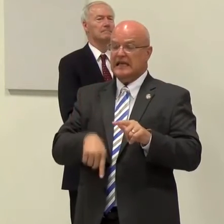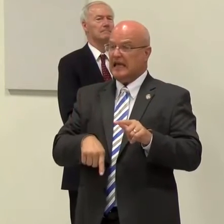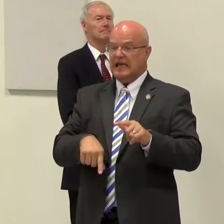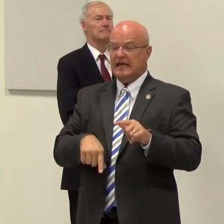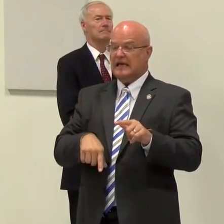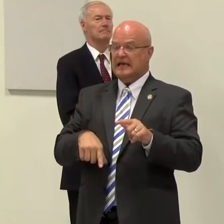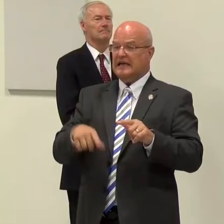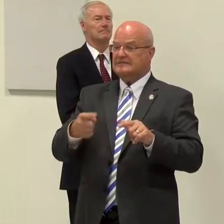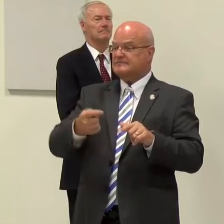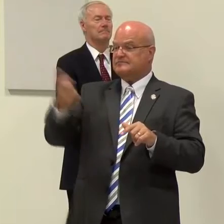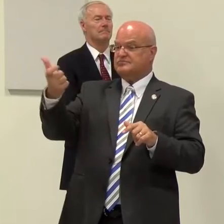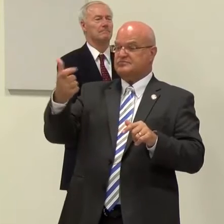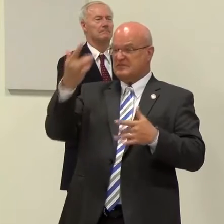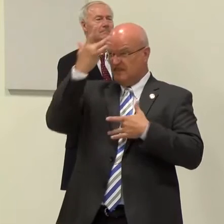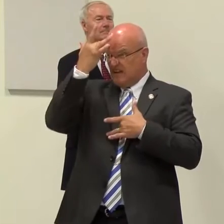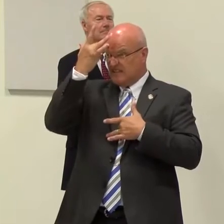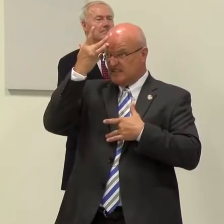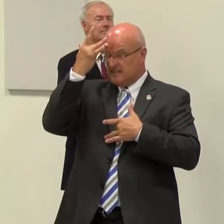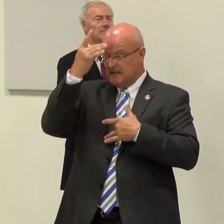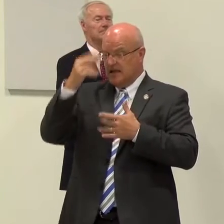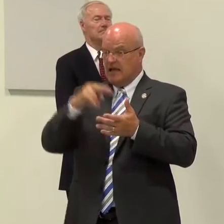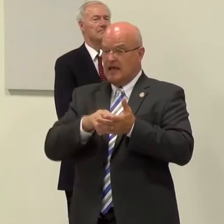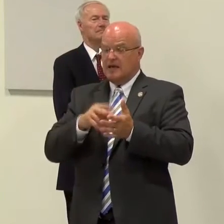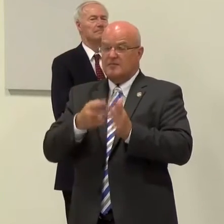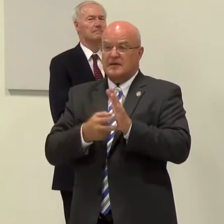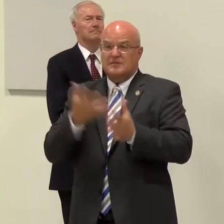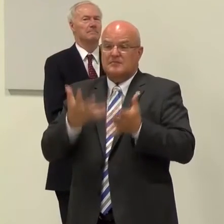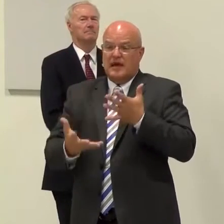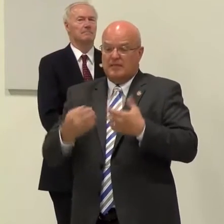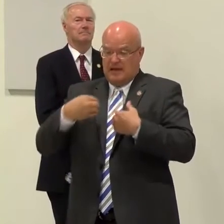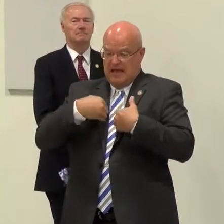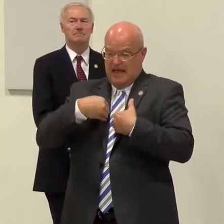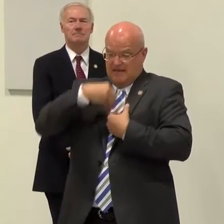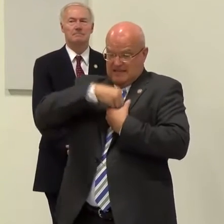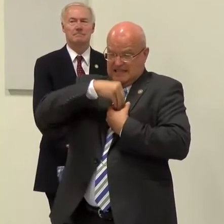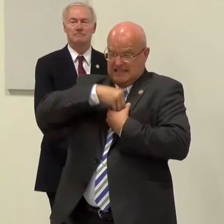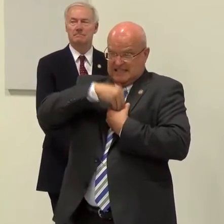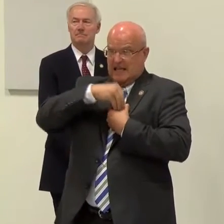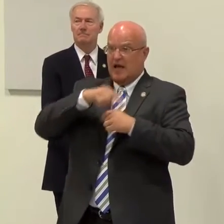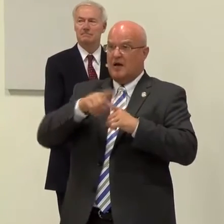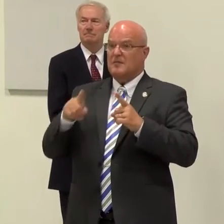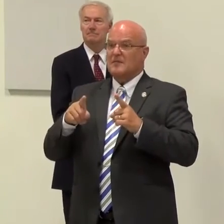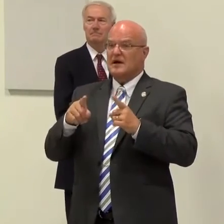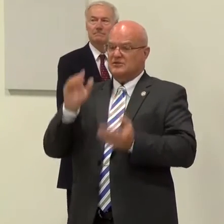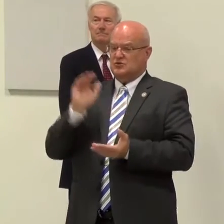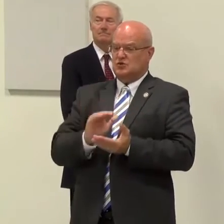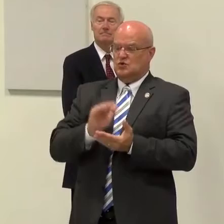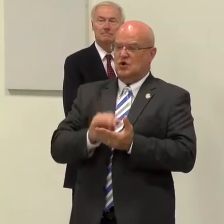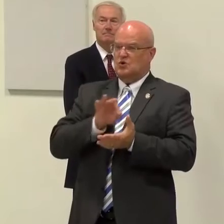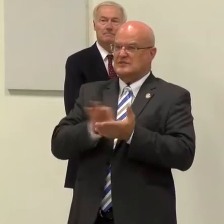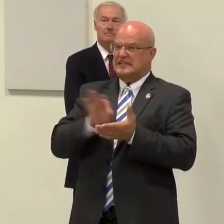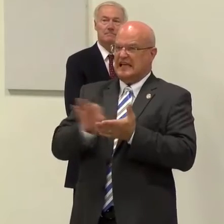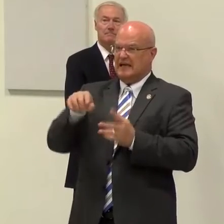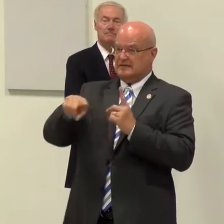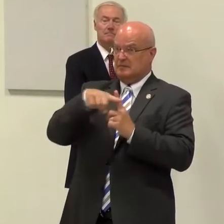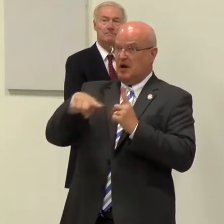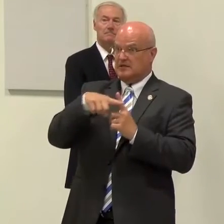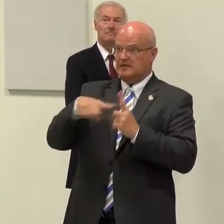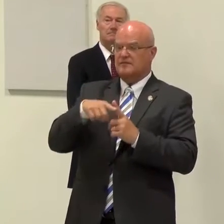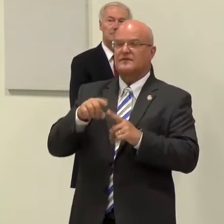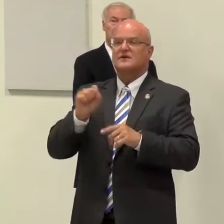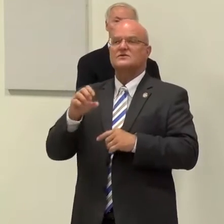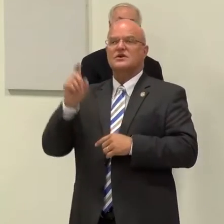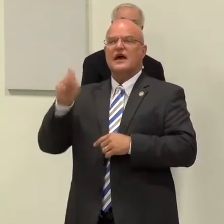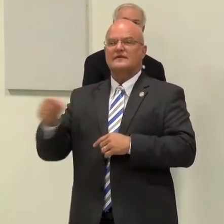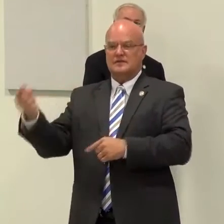out infection. It means that you could be infected, but the amount of virus is still too low to test positive, and